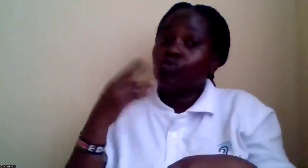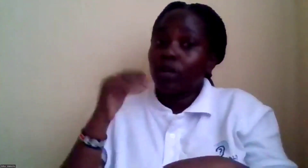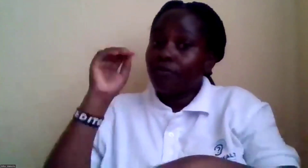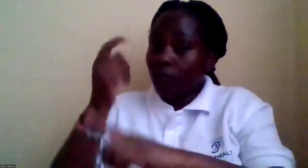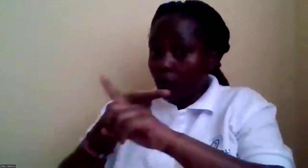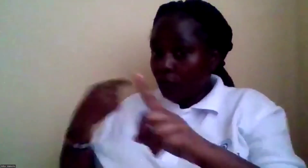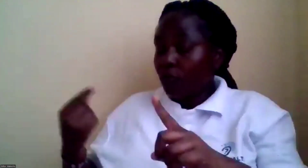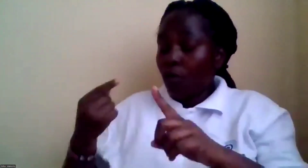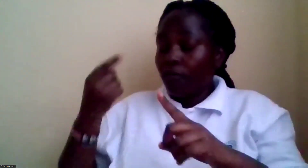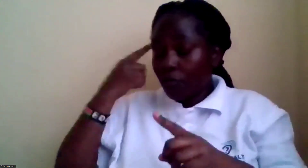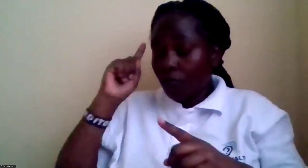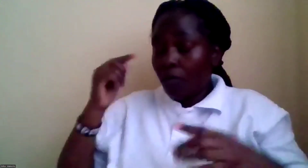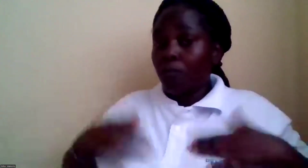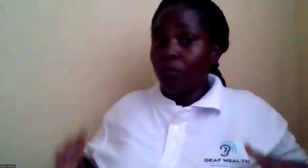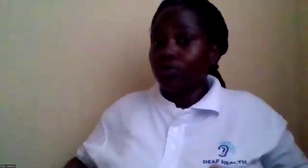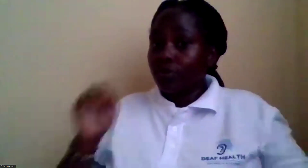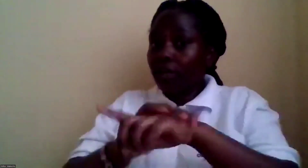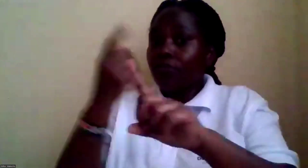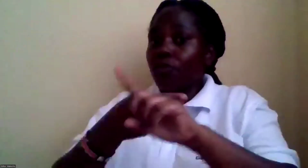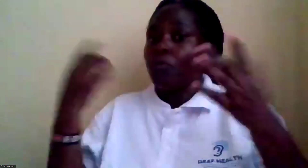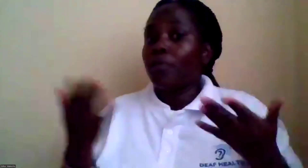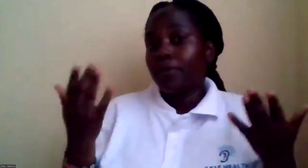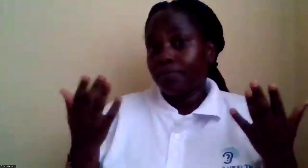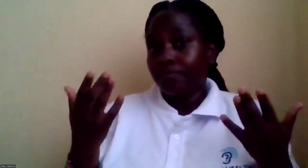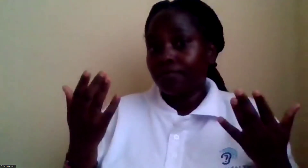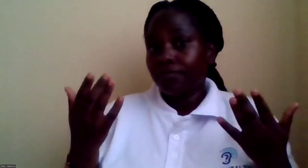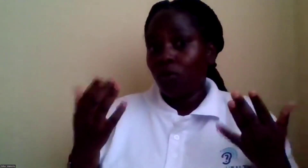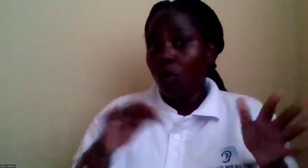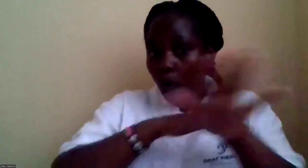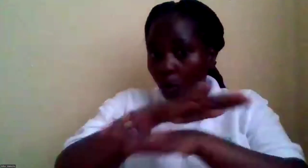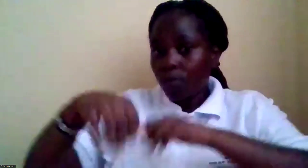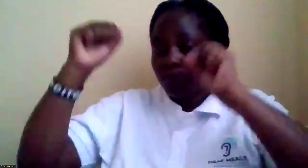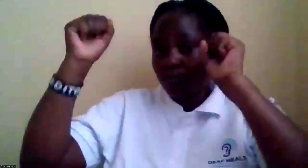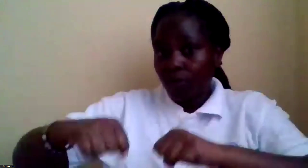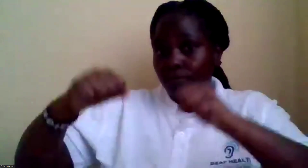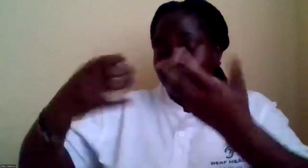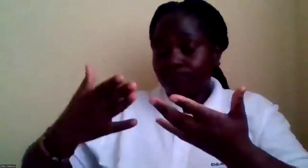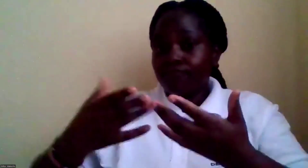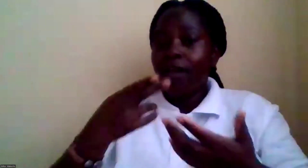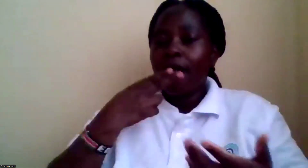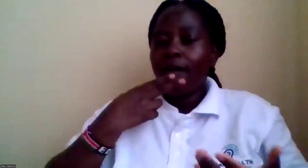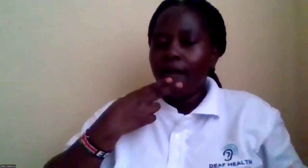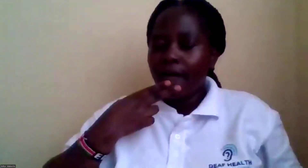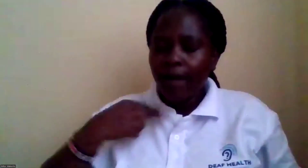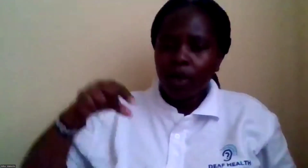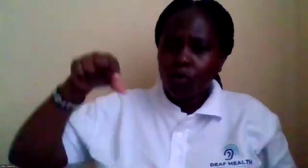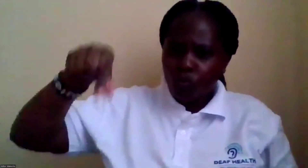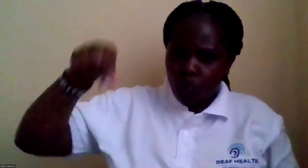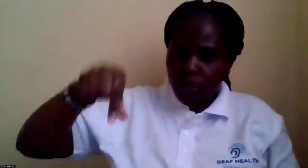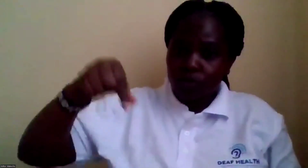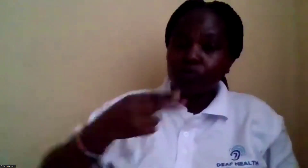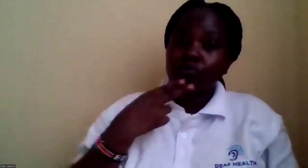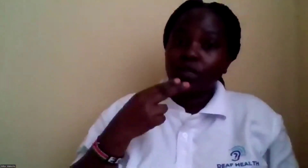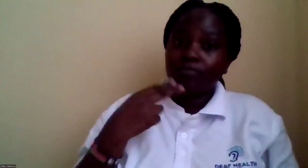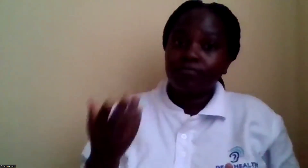are, everyone would agree, a high quality source of sugar, right? On the other hand, you can have